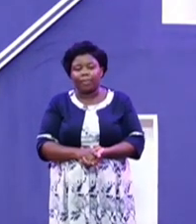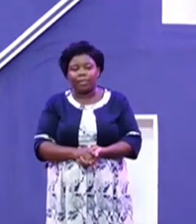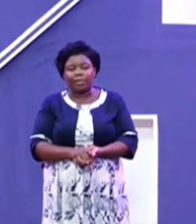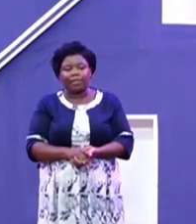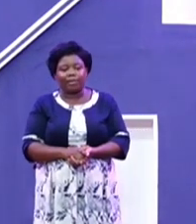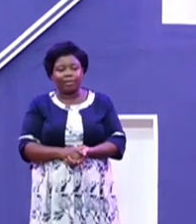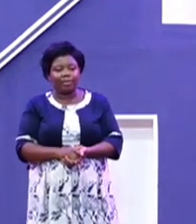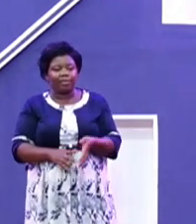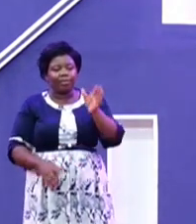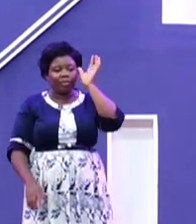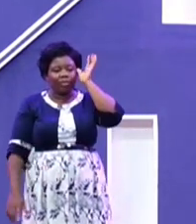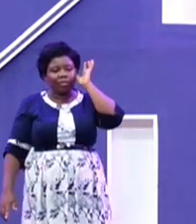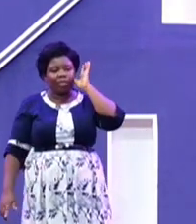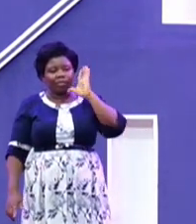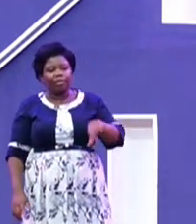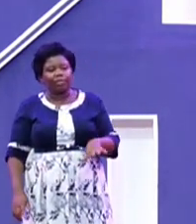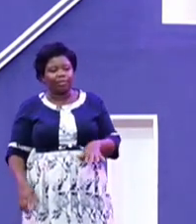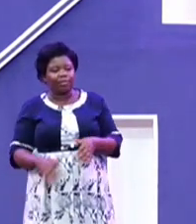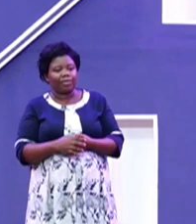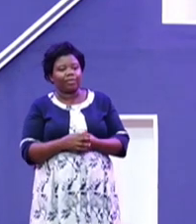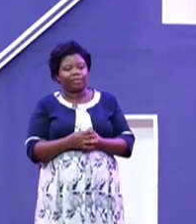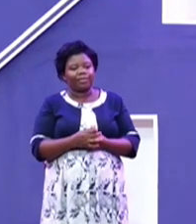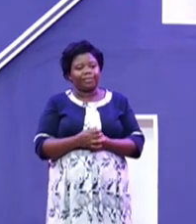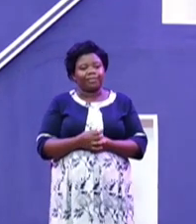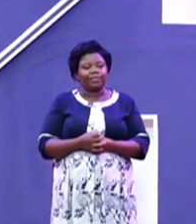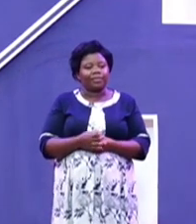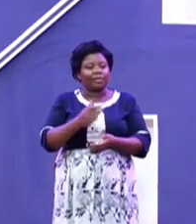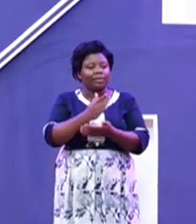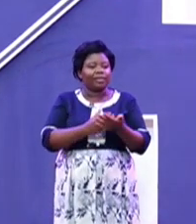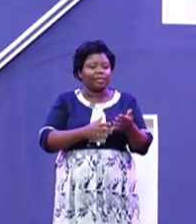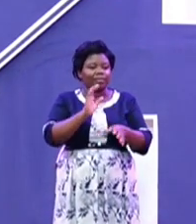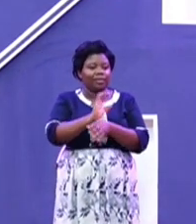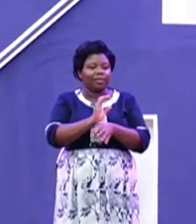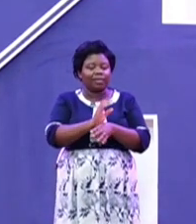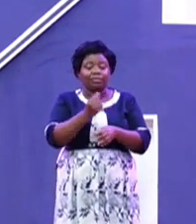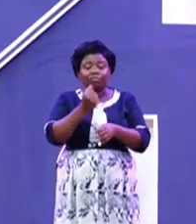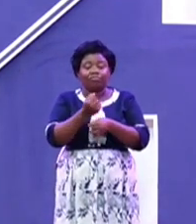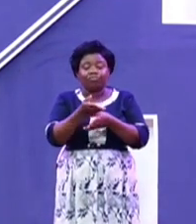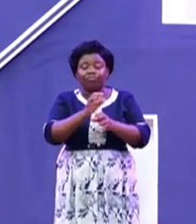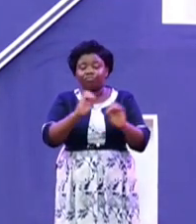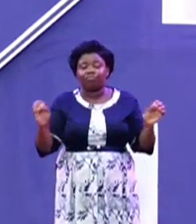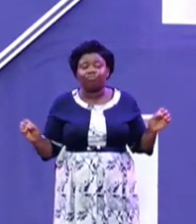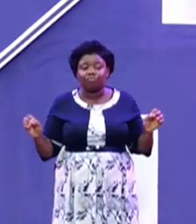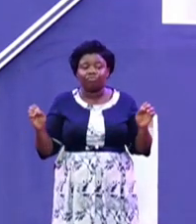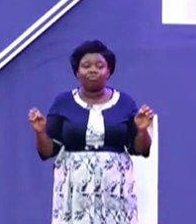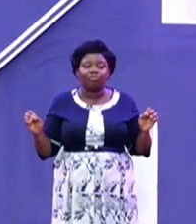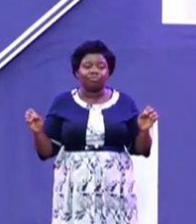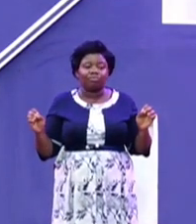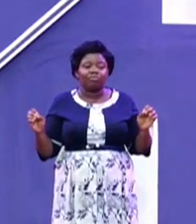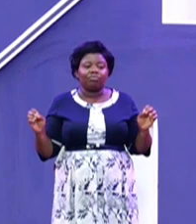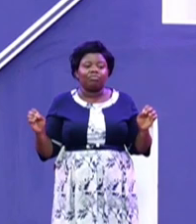genda kati some churches they don't do that and tene